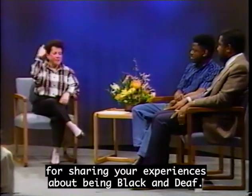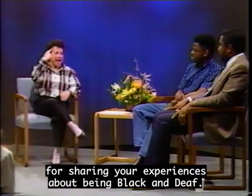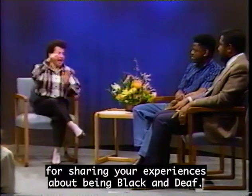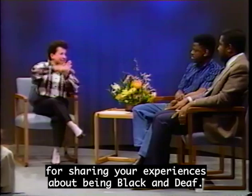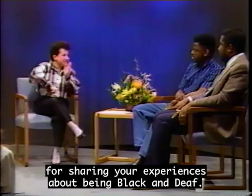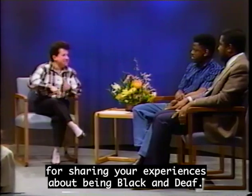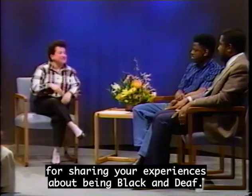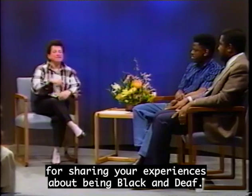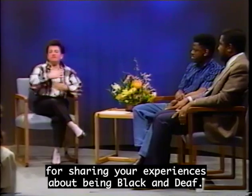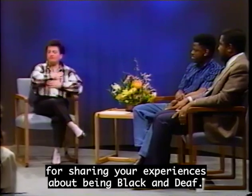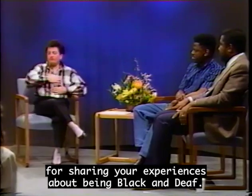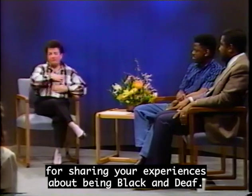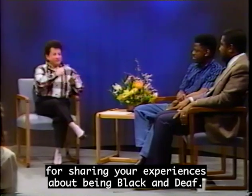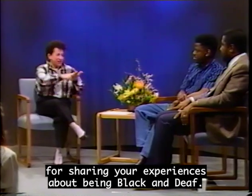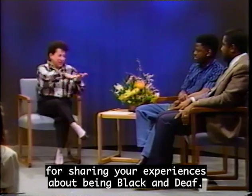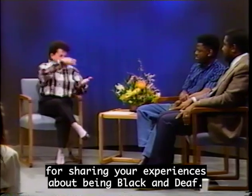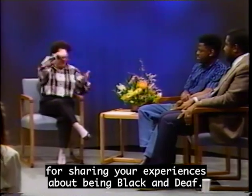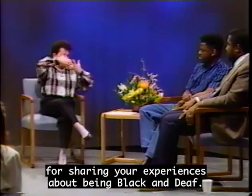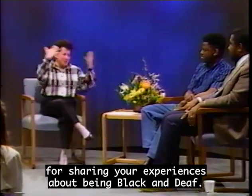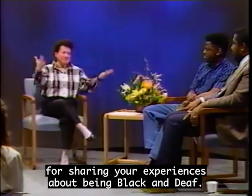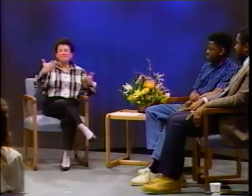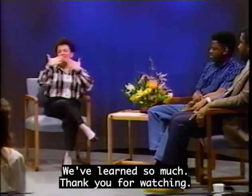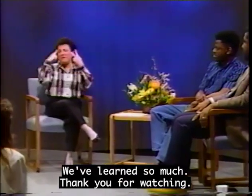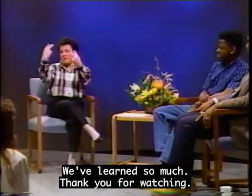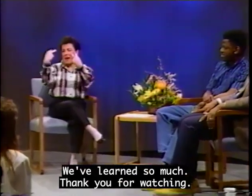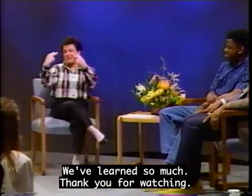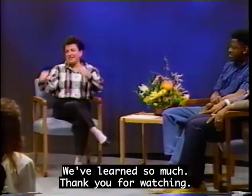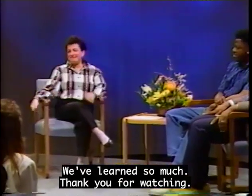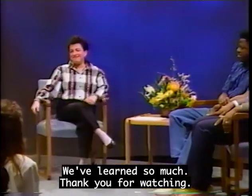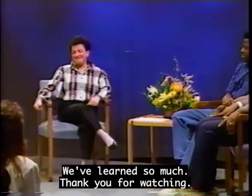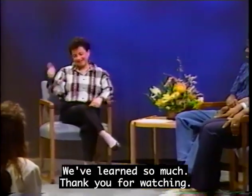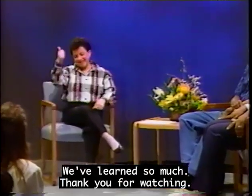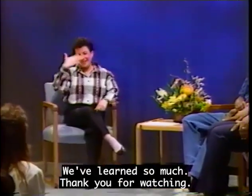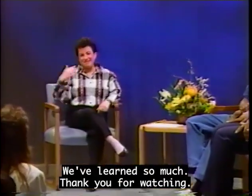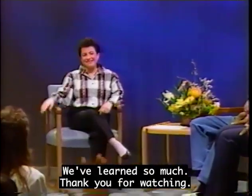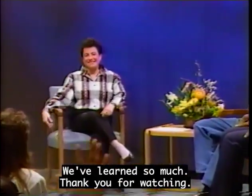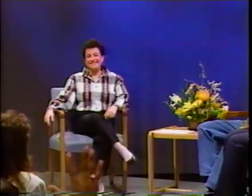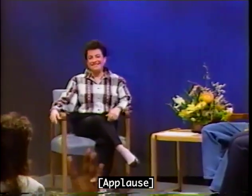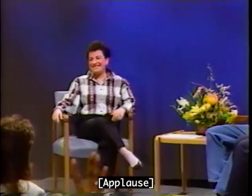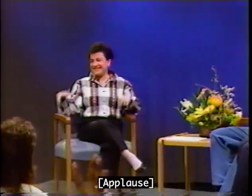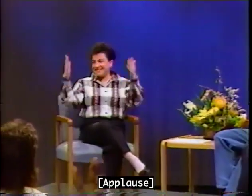experiences about being black and deaf. We've learned so much. Thank you for watching.